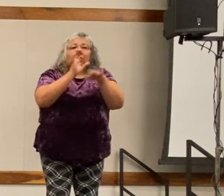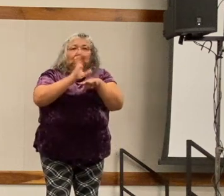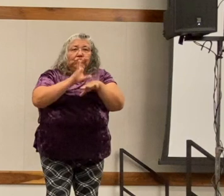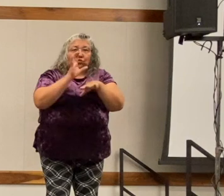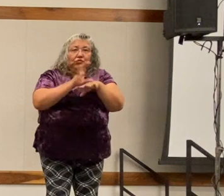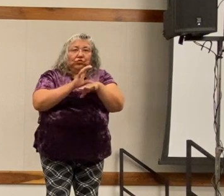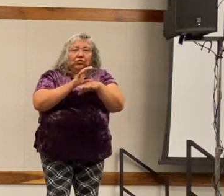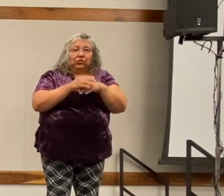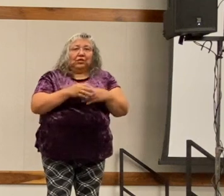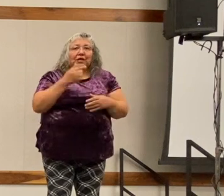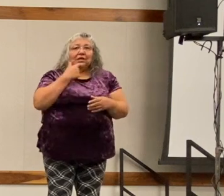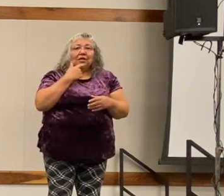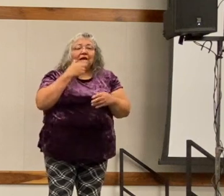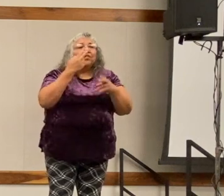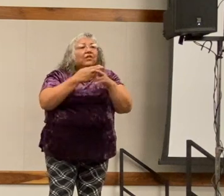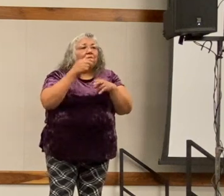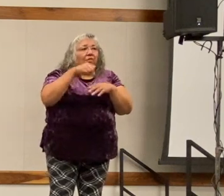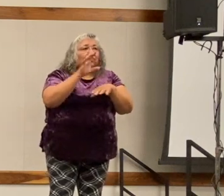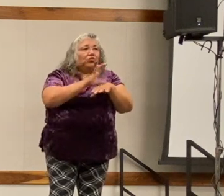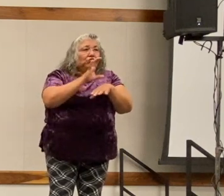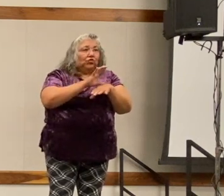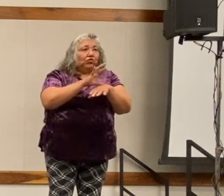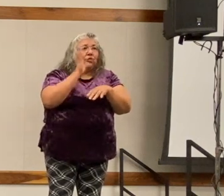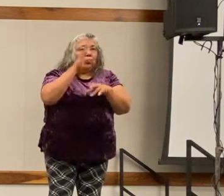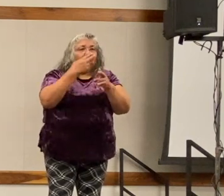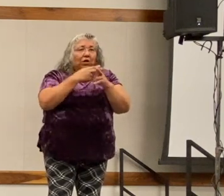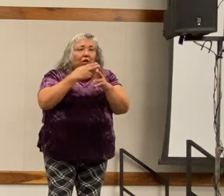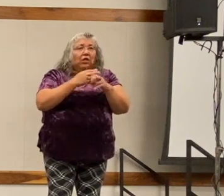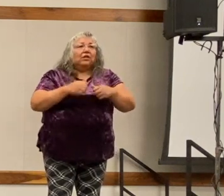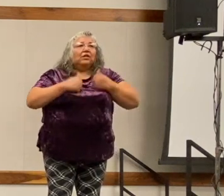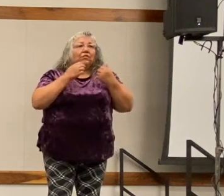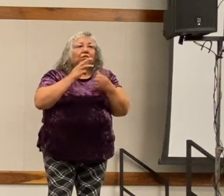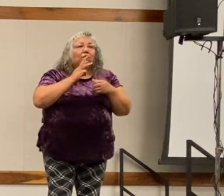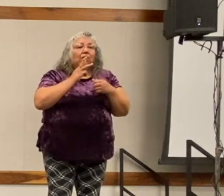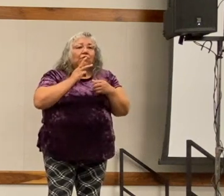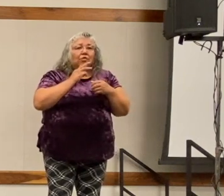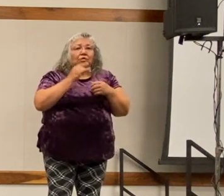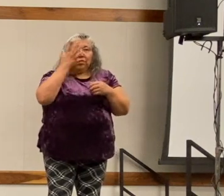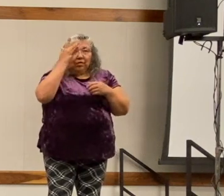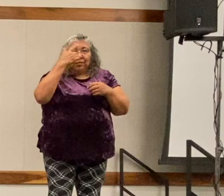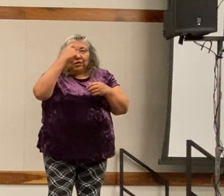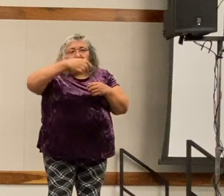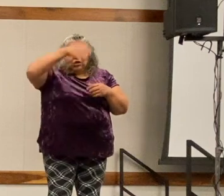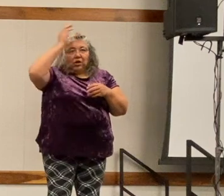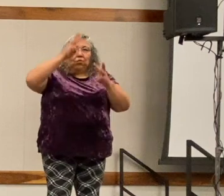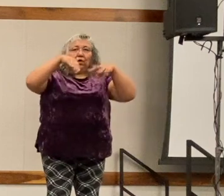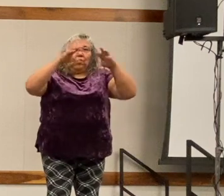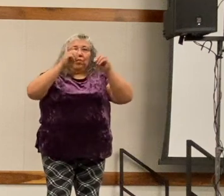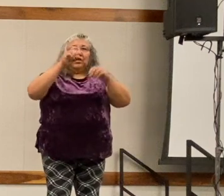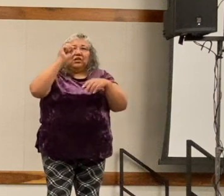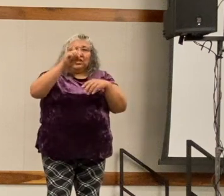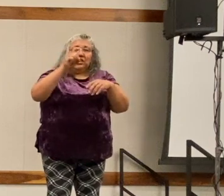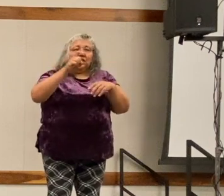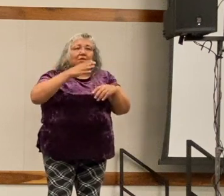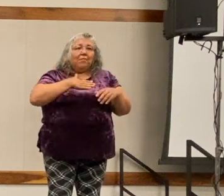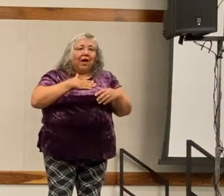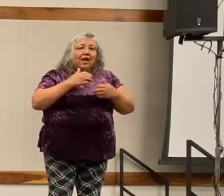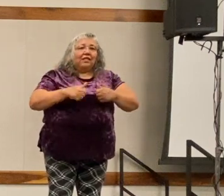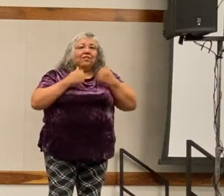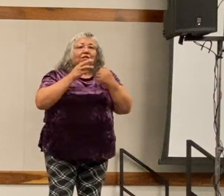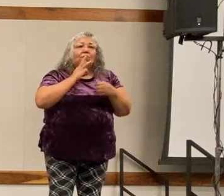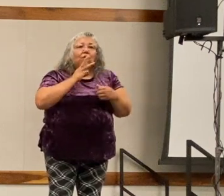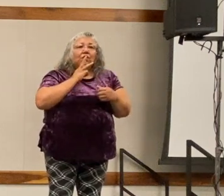church. And he says, the name of this church will be called Living Water because Cheyenne, Wyoming needs my living